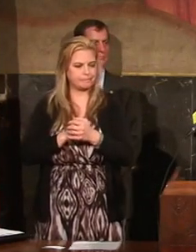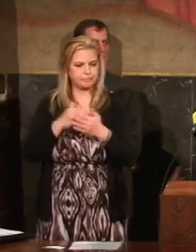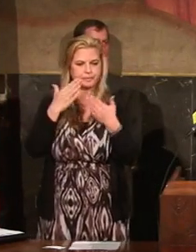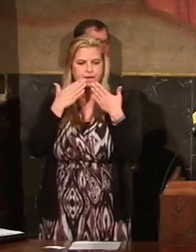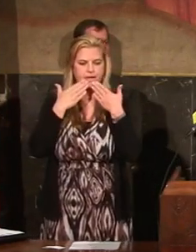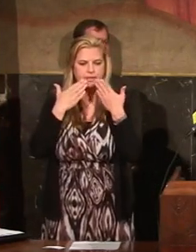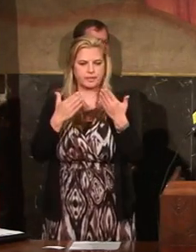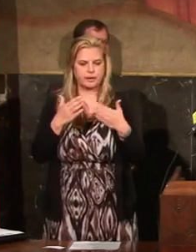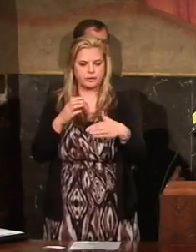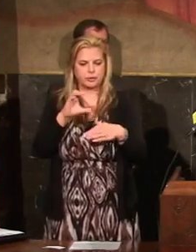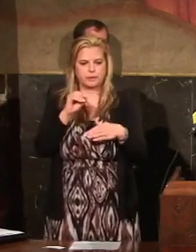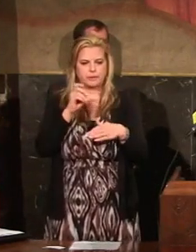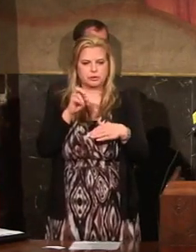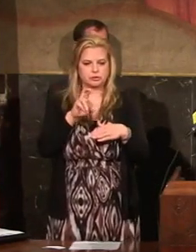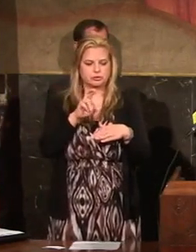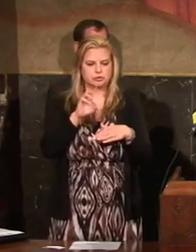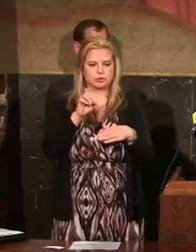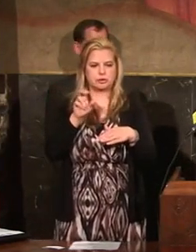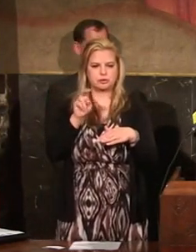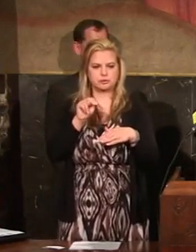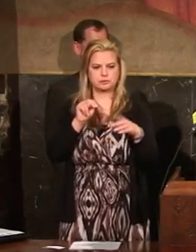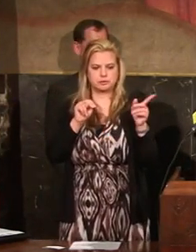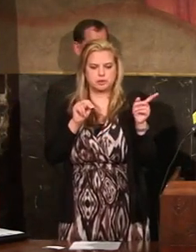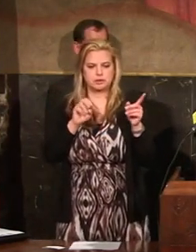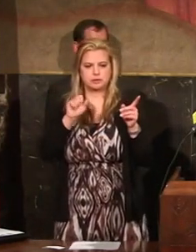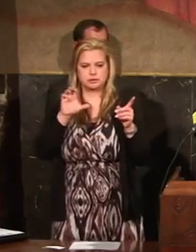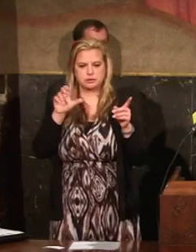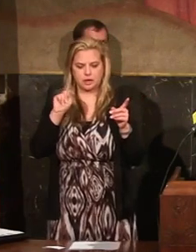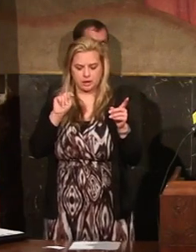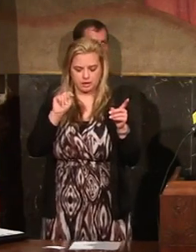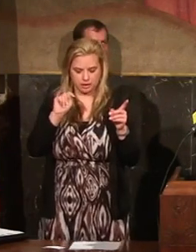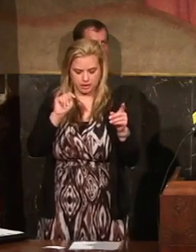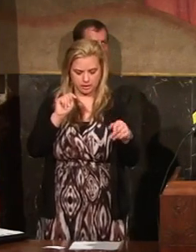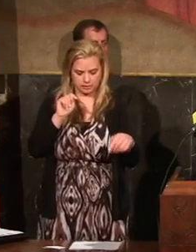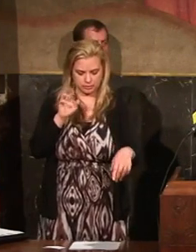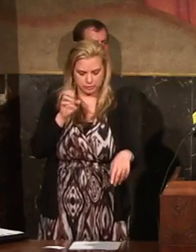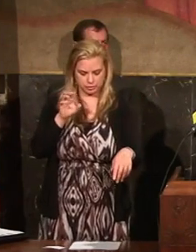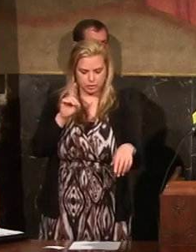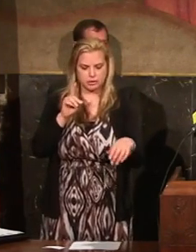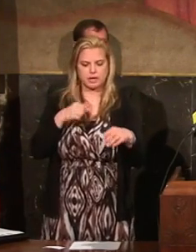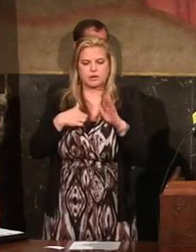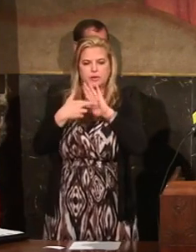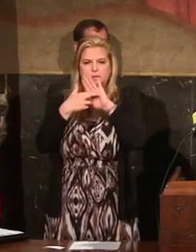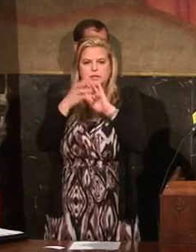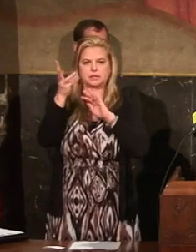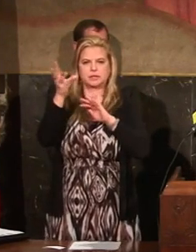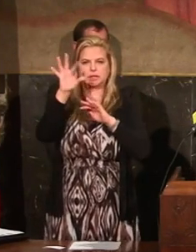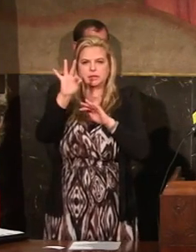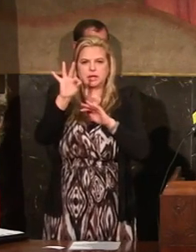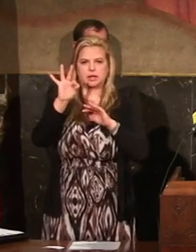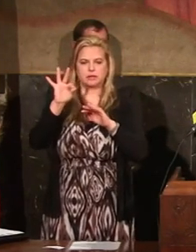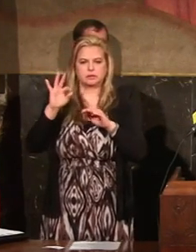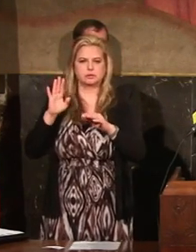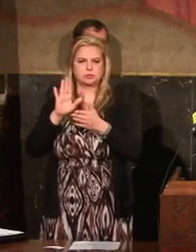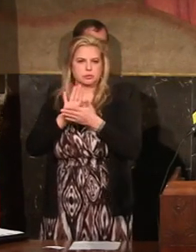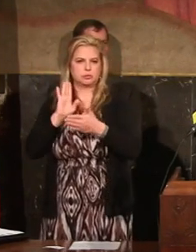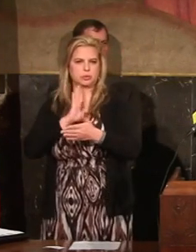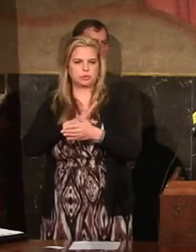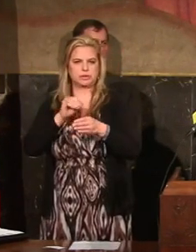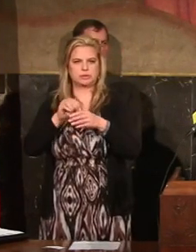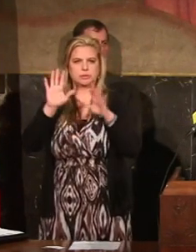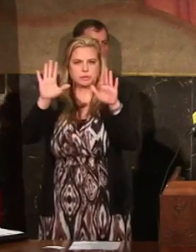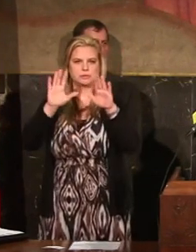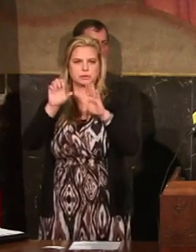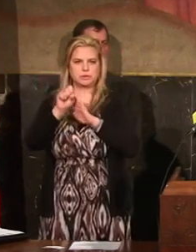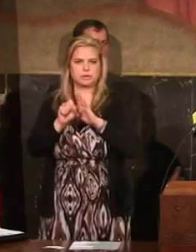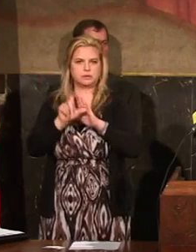Thank you, Commissioner Dardenne. Scott Richard, representing the 69 locally elected school boards in our great state of Louisiana. Before I drill